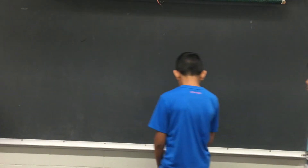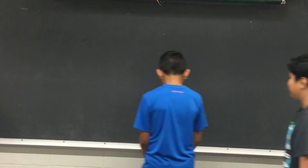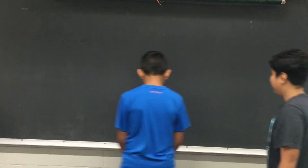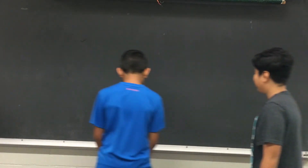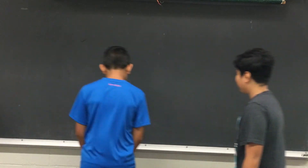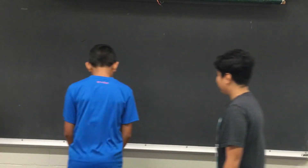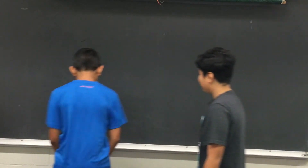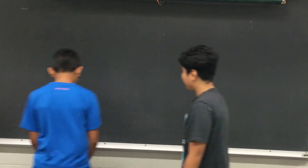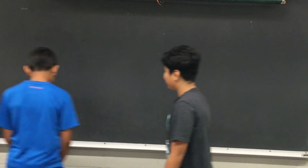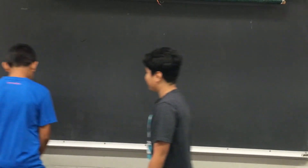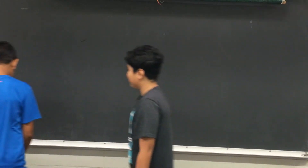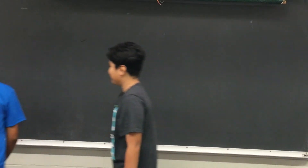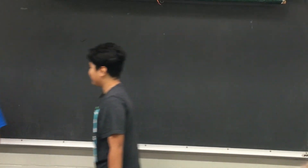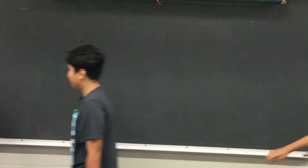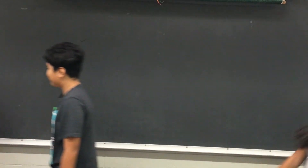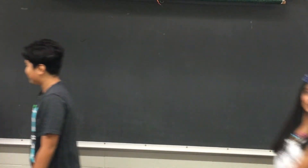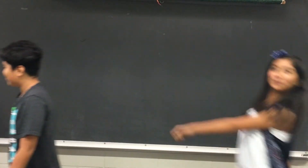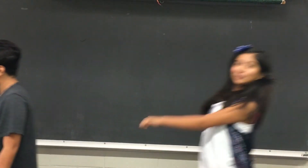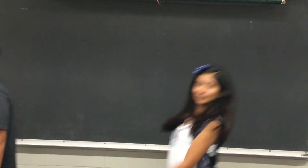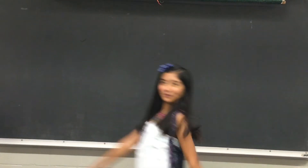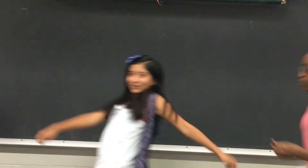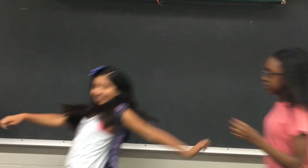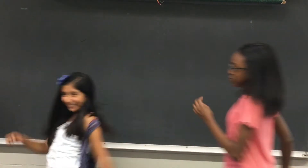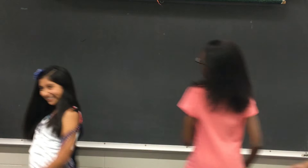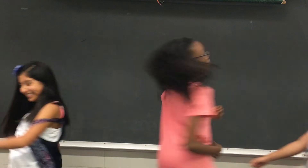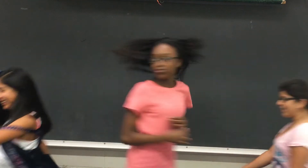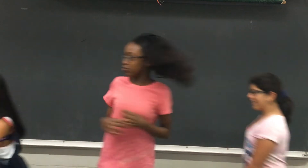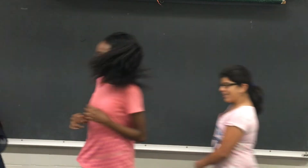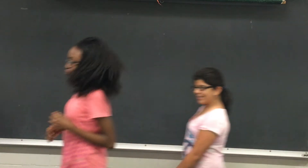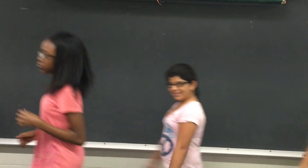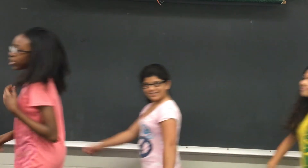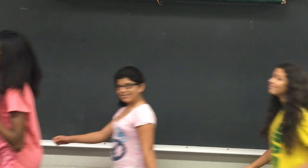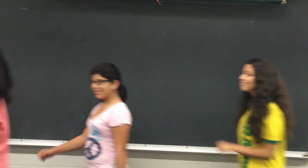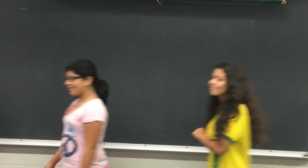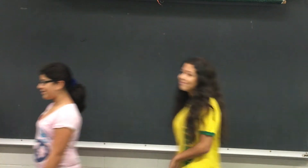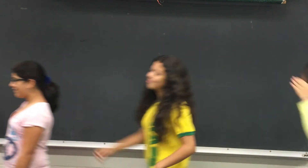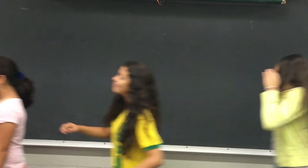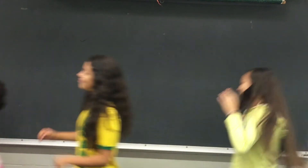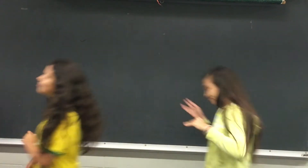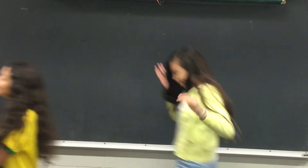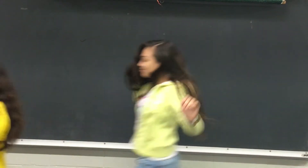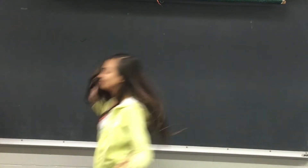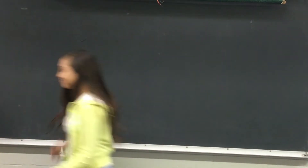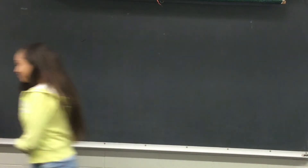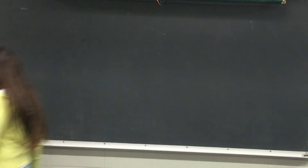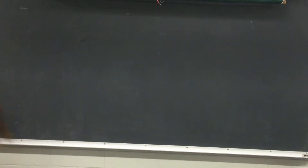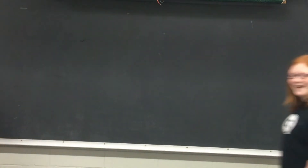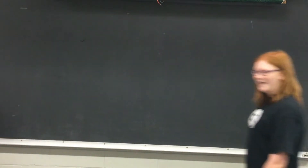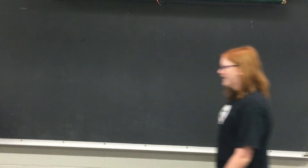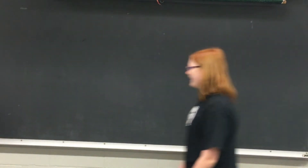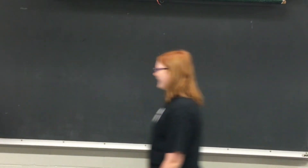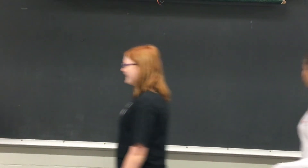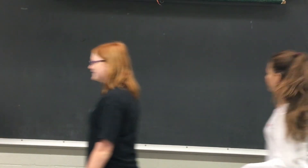bottle it up, bottle it up, bottle it up. People move, bottle it up.